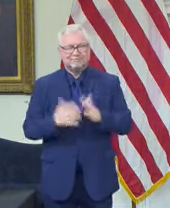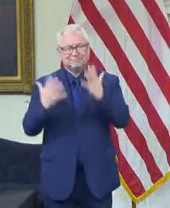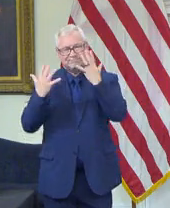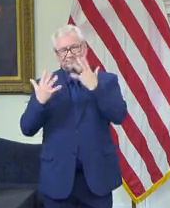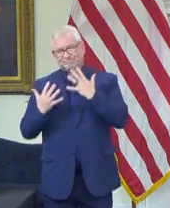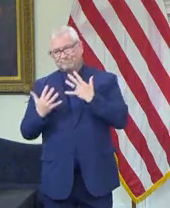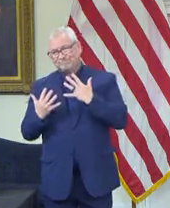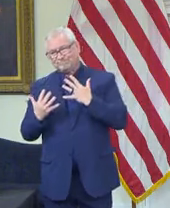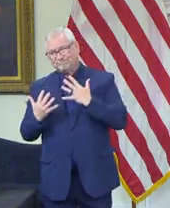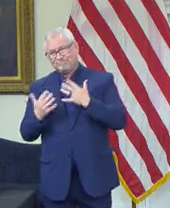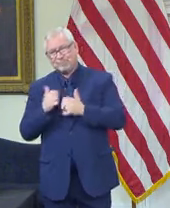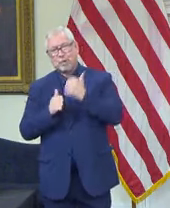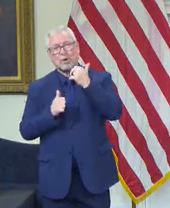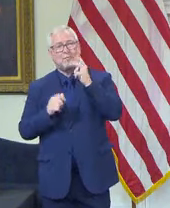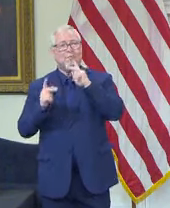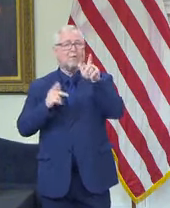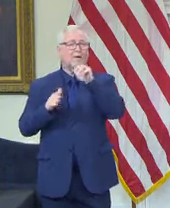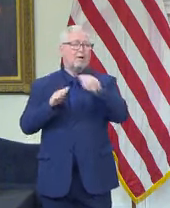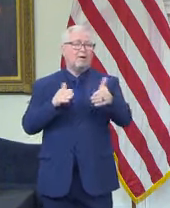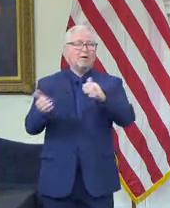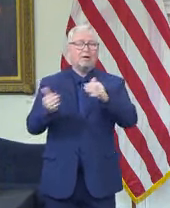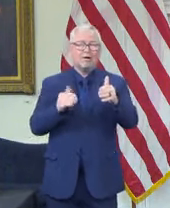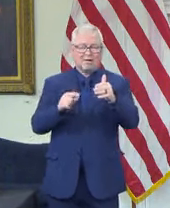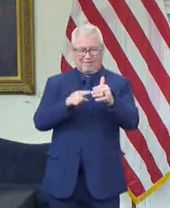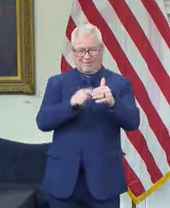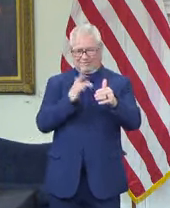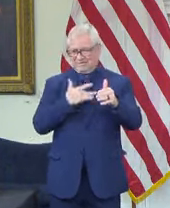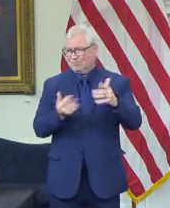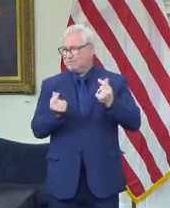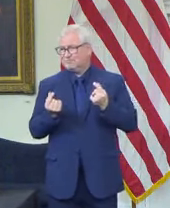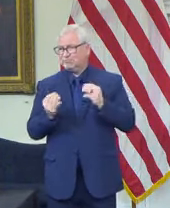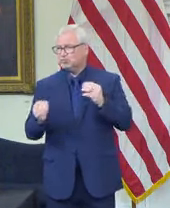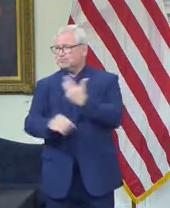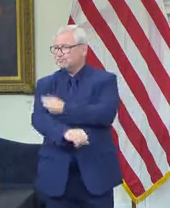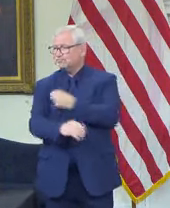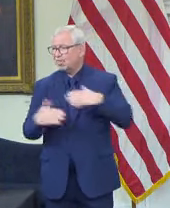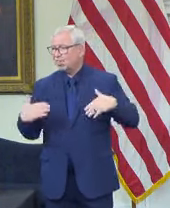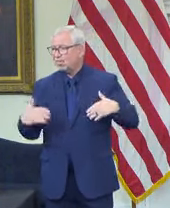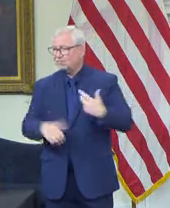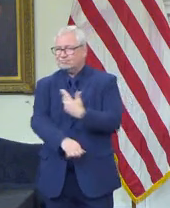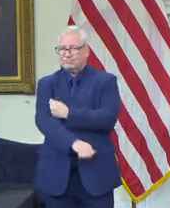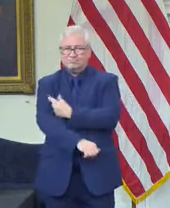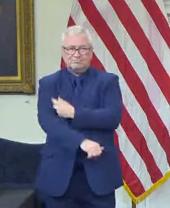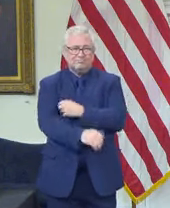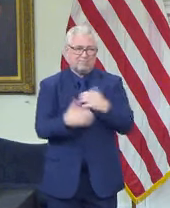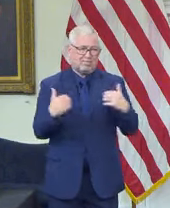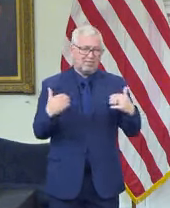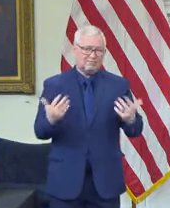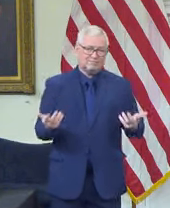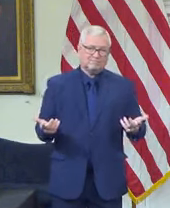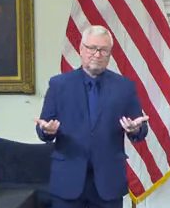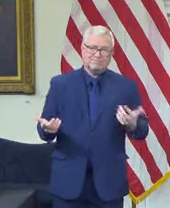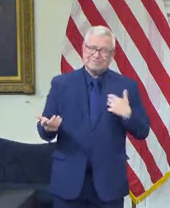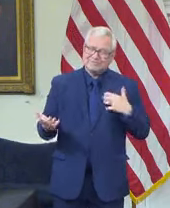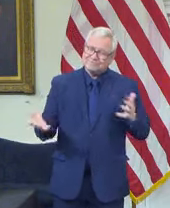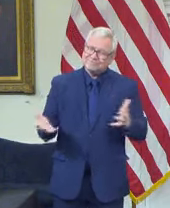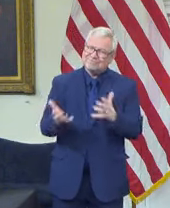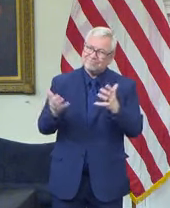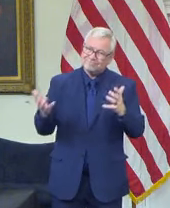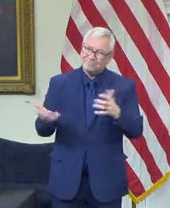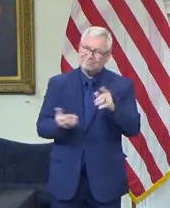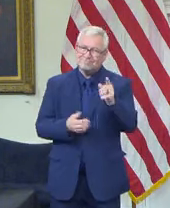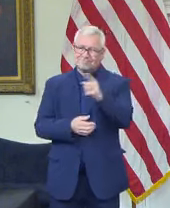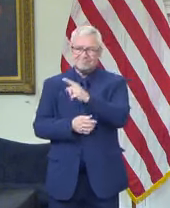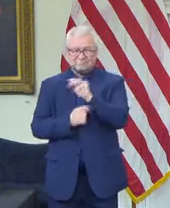people who are unvaccinated, which is why we're continuing to urge Marylanders to get vaccinated or to get